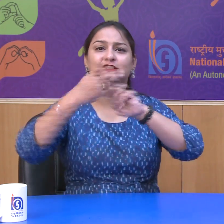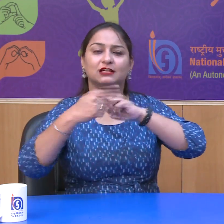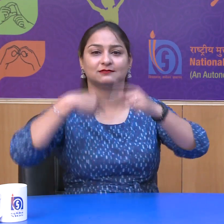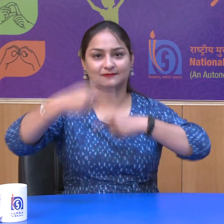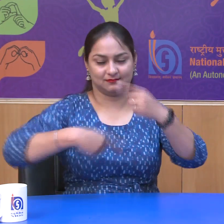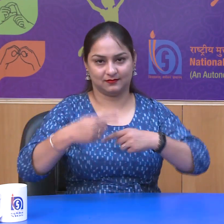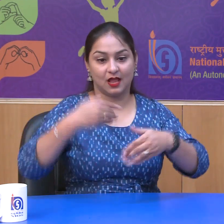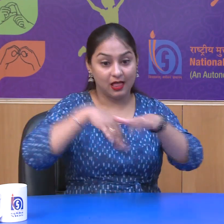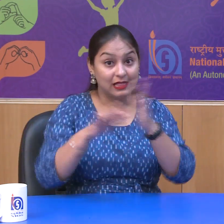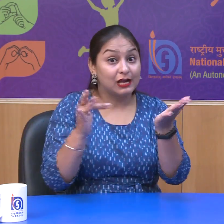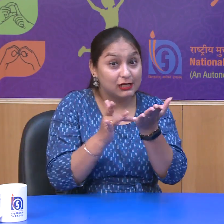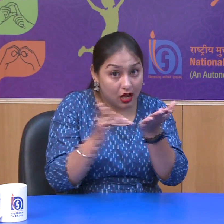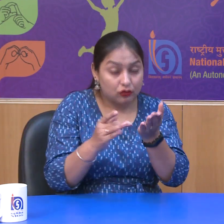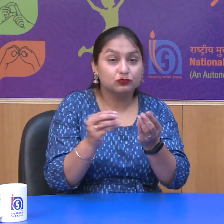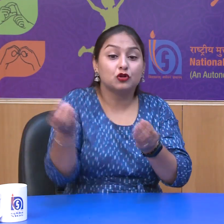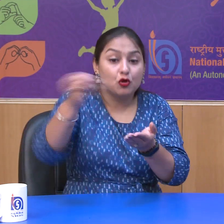Among the technological inputs are: